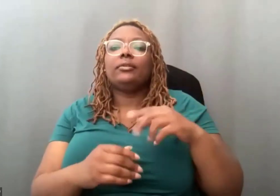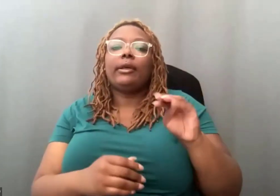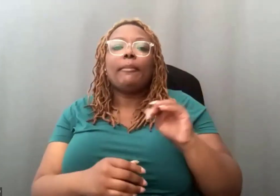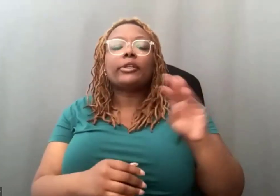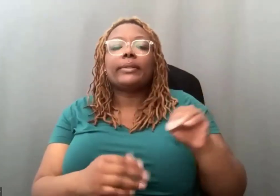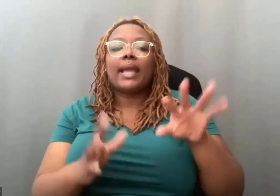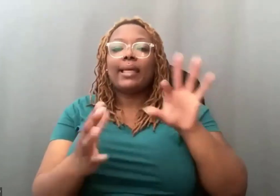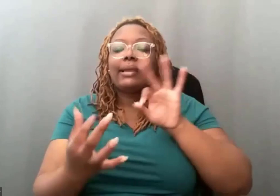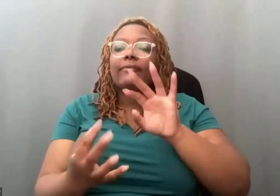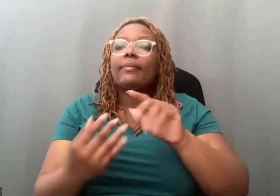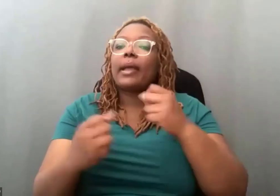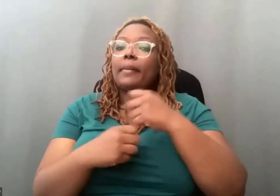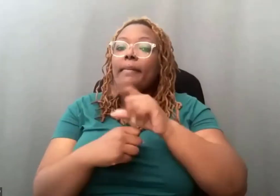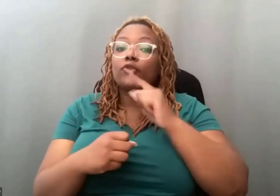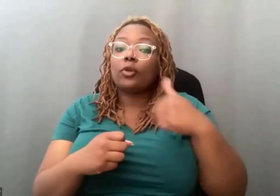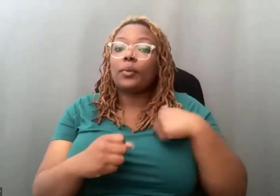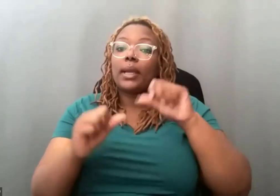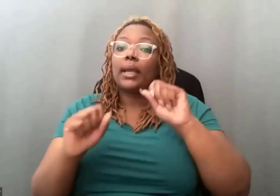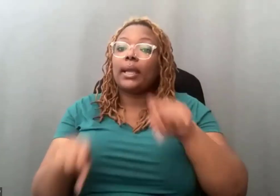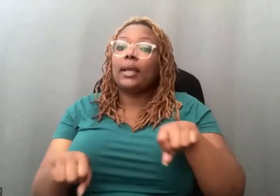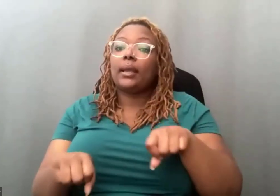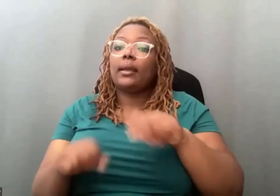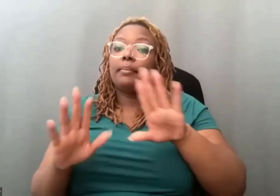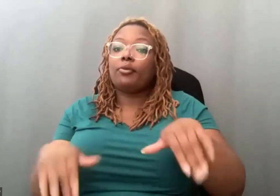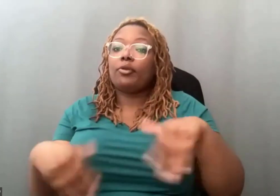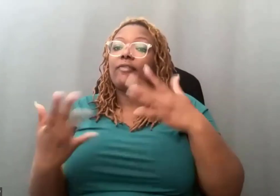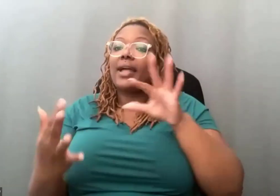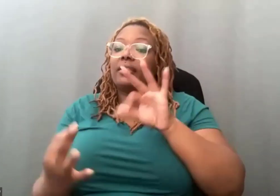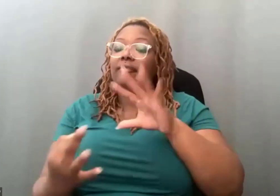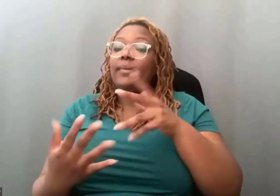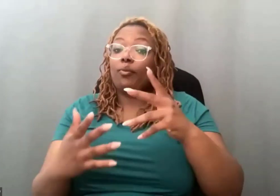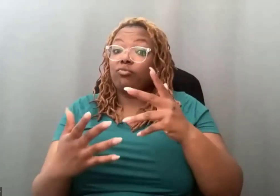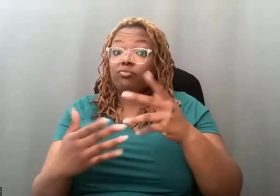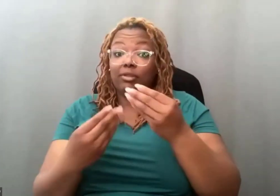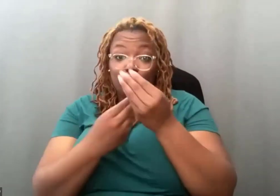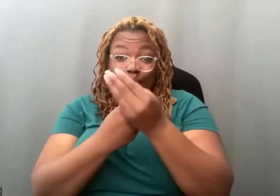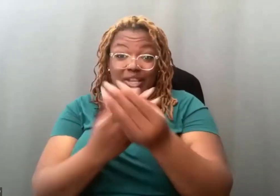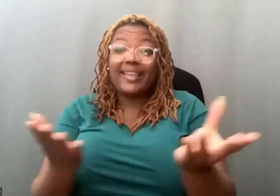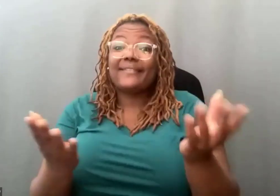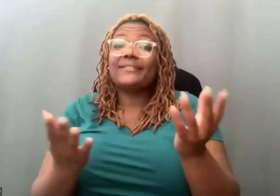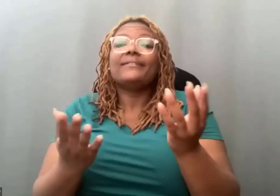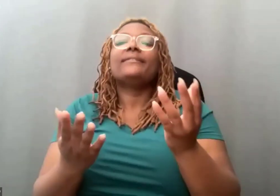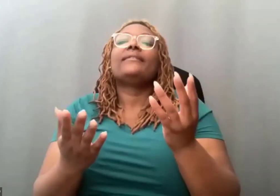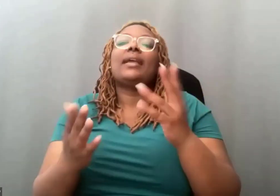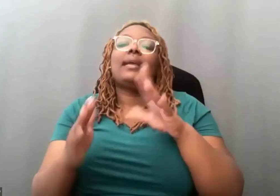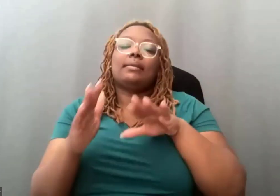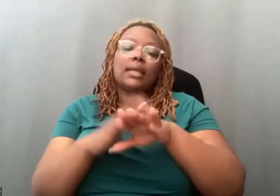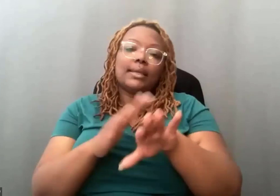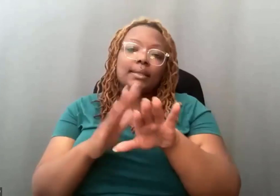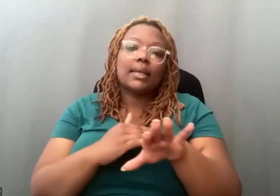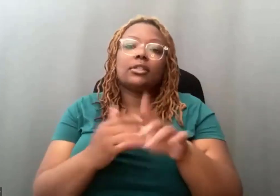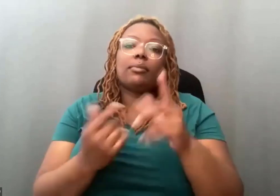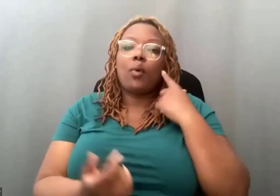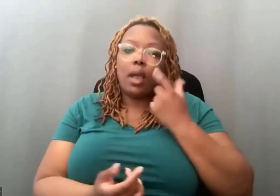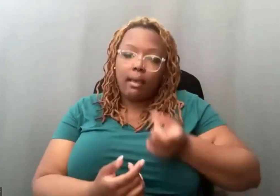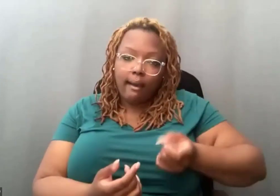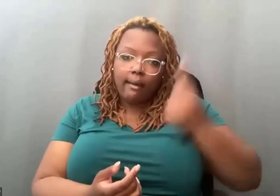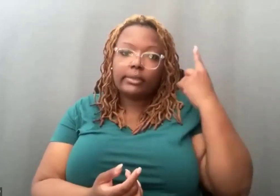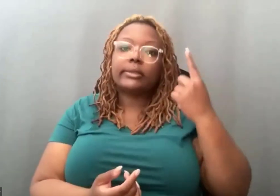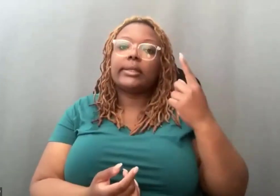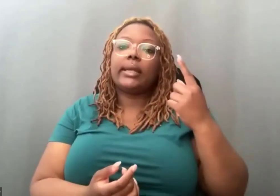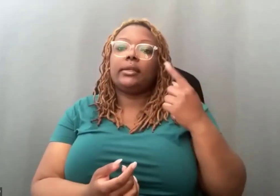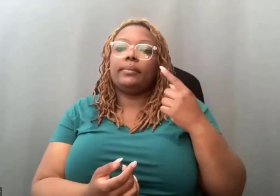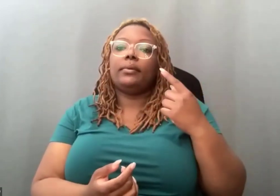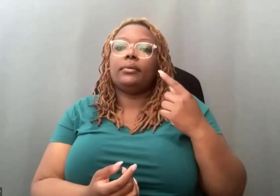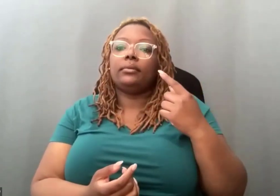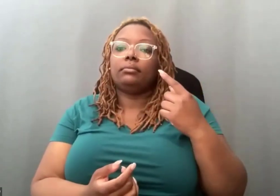can often make sure that the feedback that we want to be giving is accessible and understandable in a